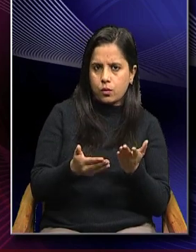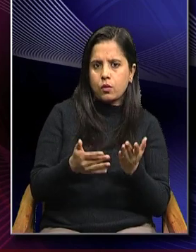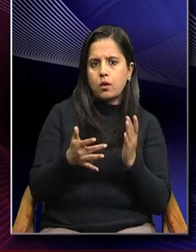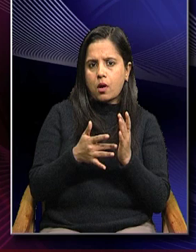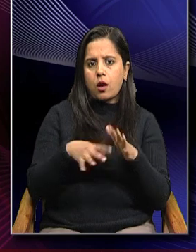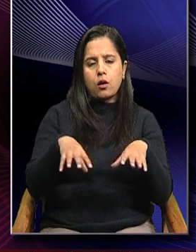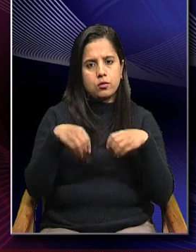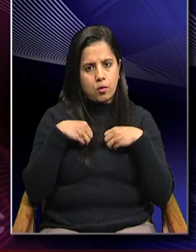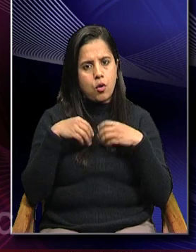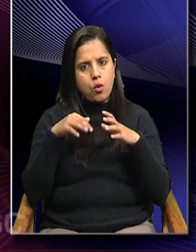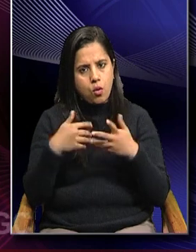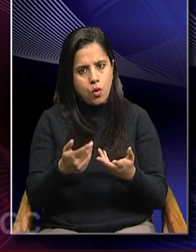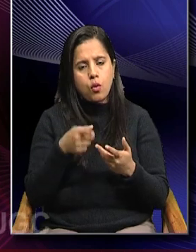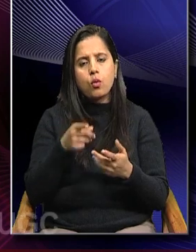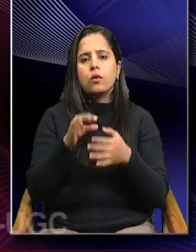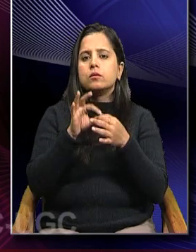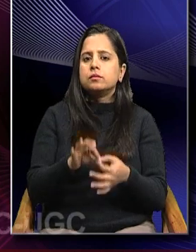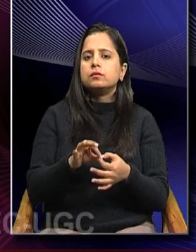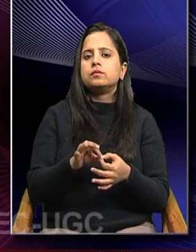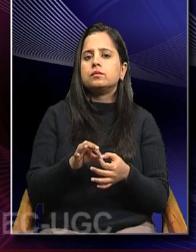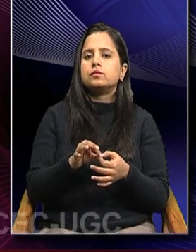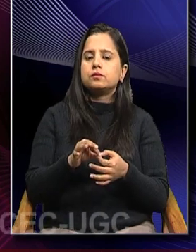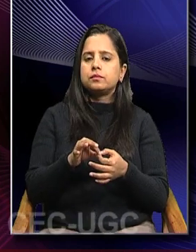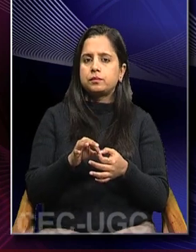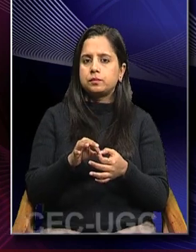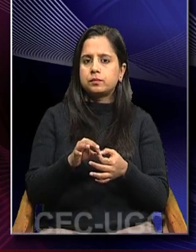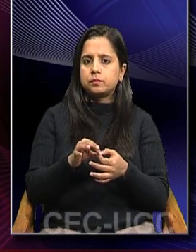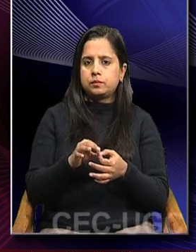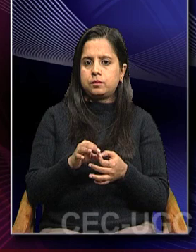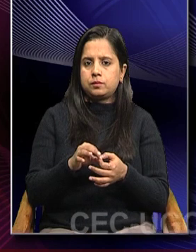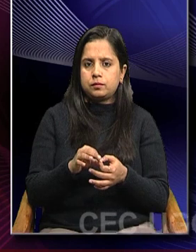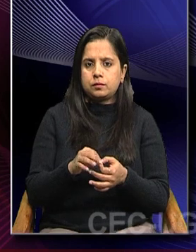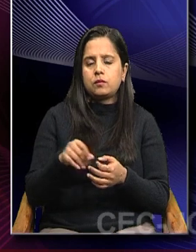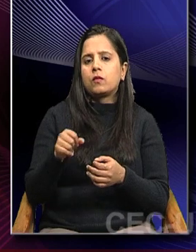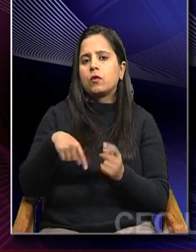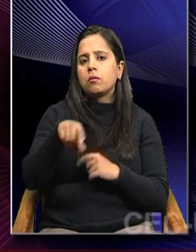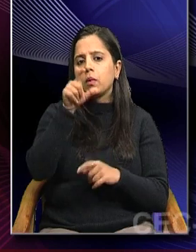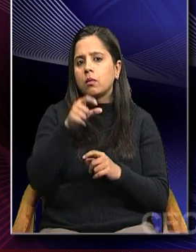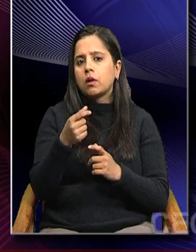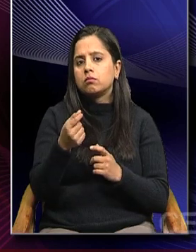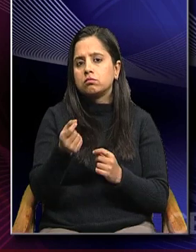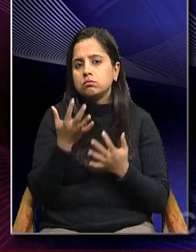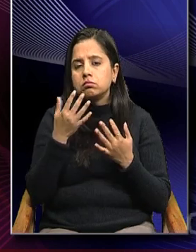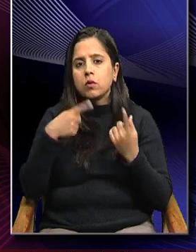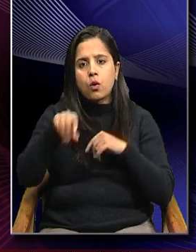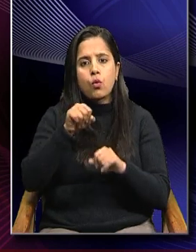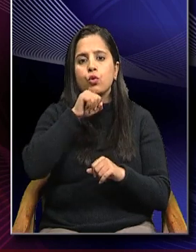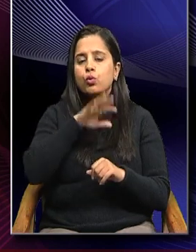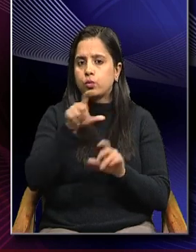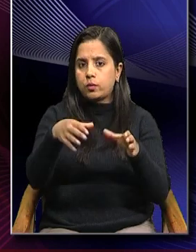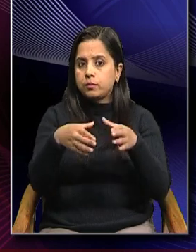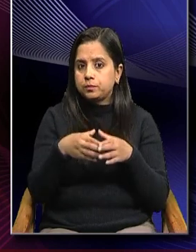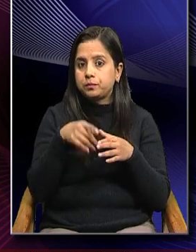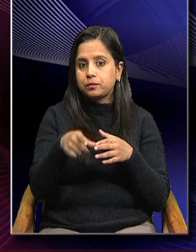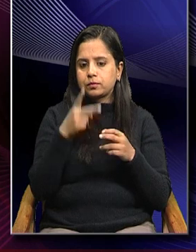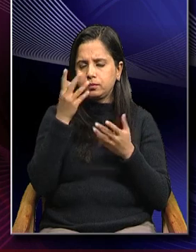technological adoption, or it is in case of, it is the case of the youthful population. So, by segmenting the market